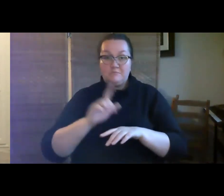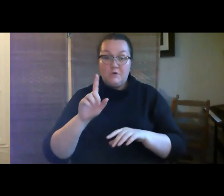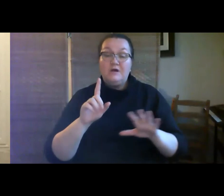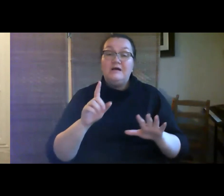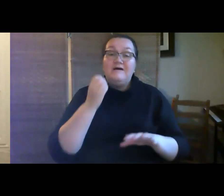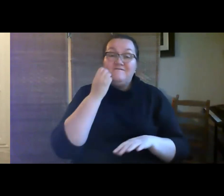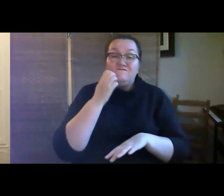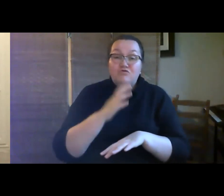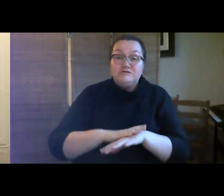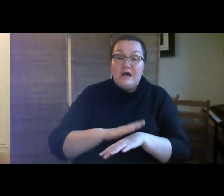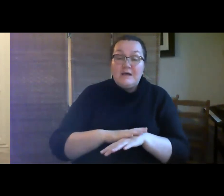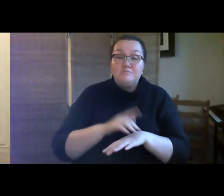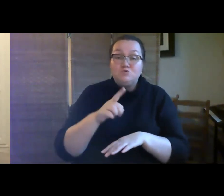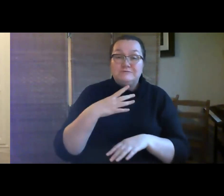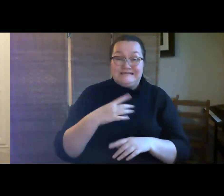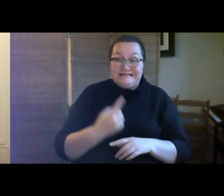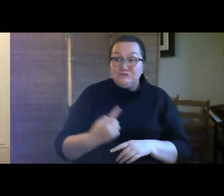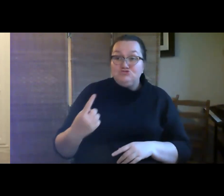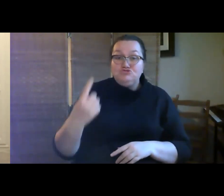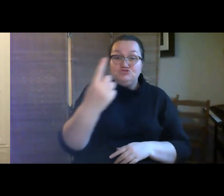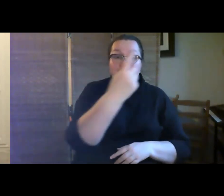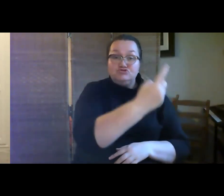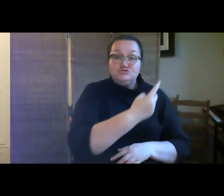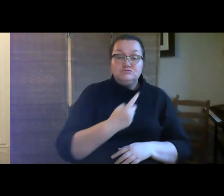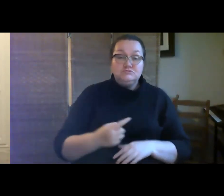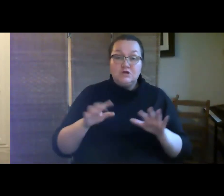time, beforehand and in situ.